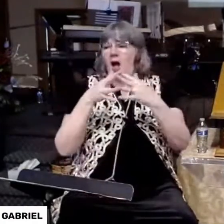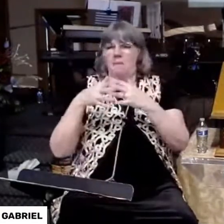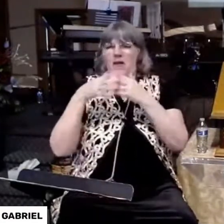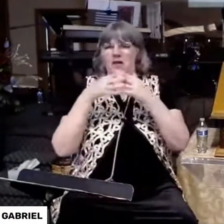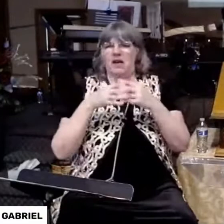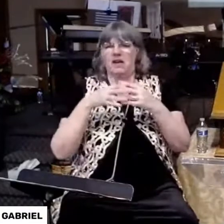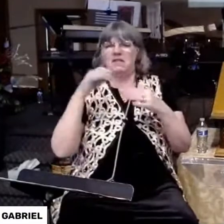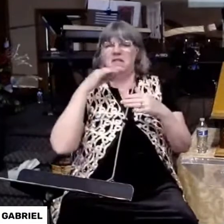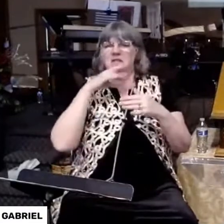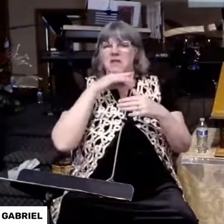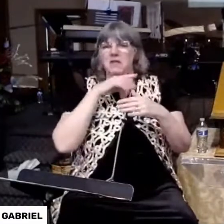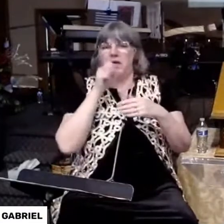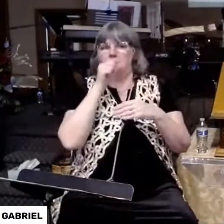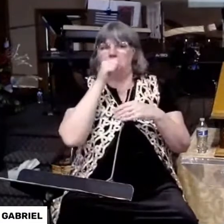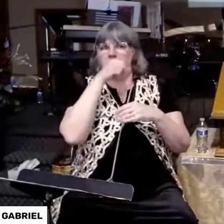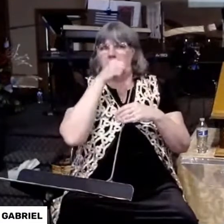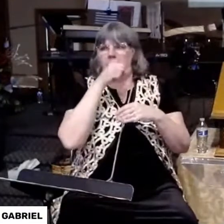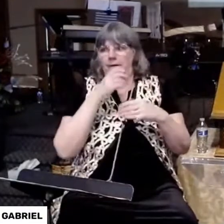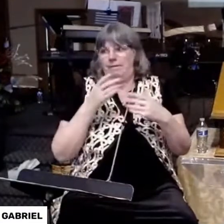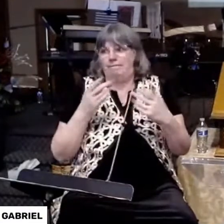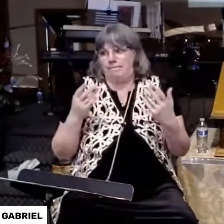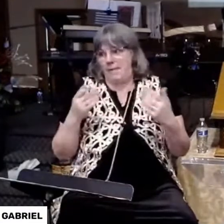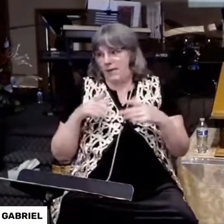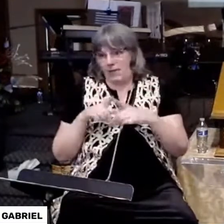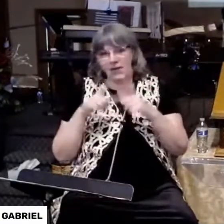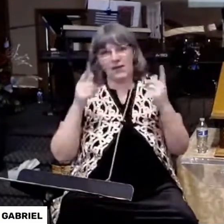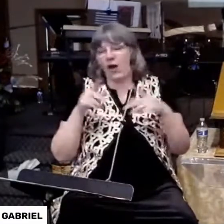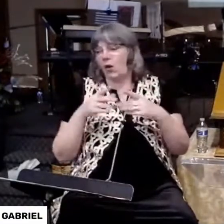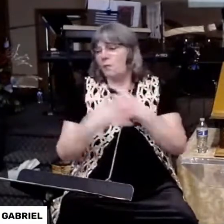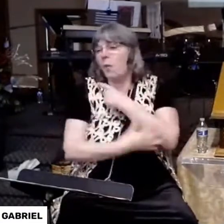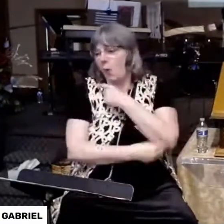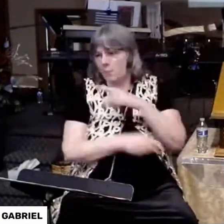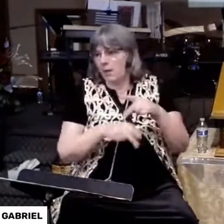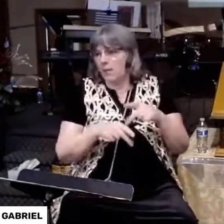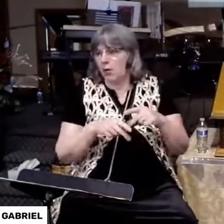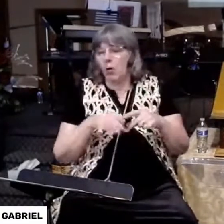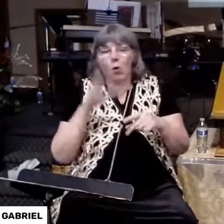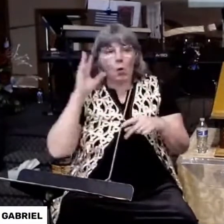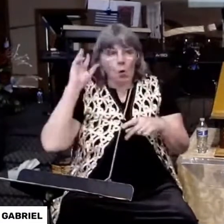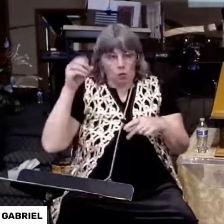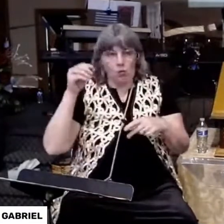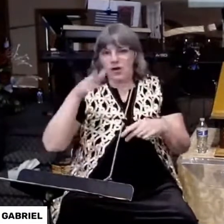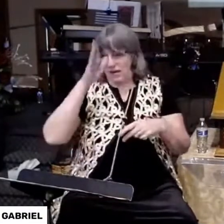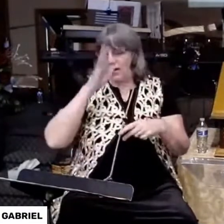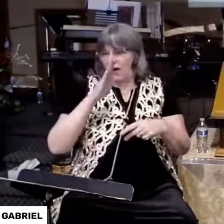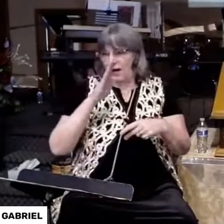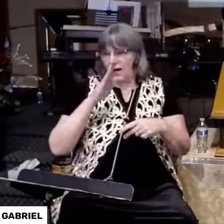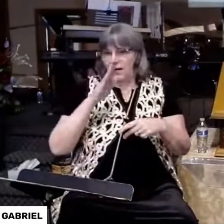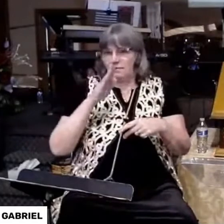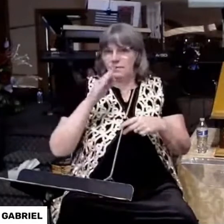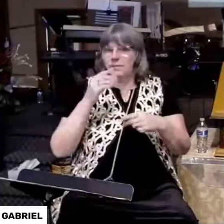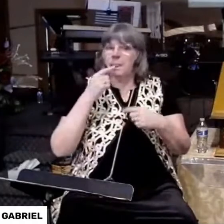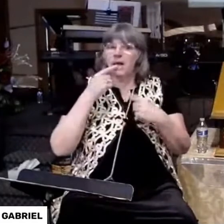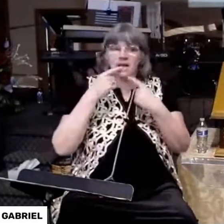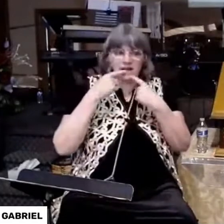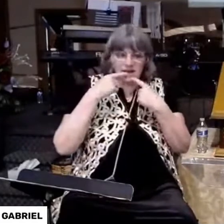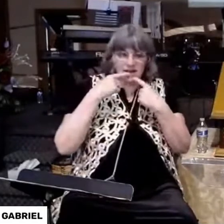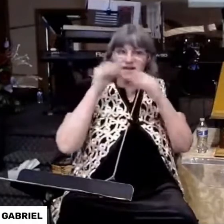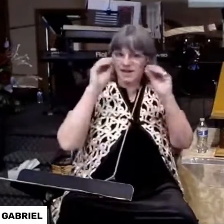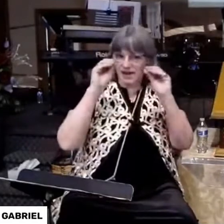stuff like that, you know. So, but would Hashem address the issue of